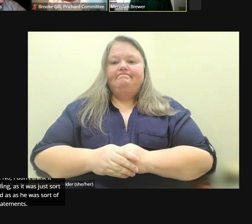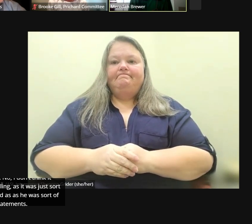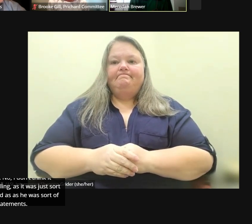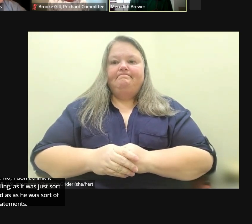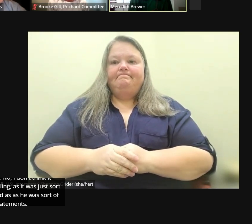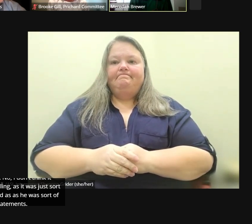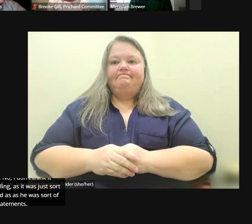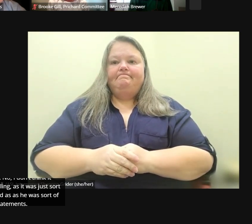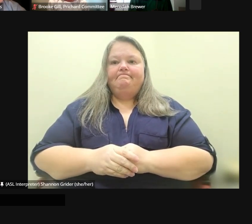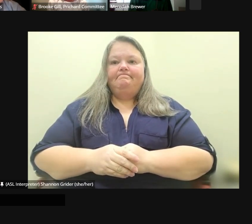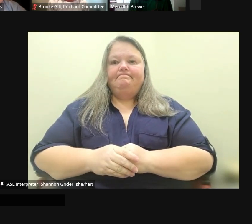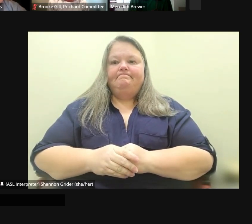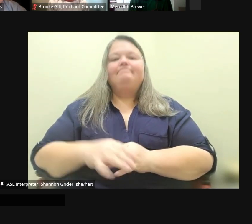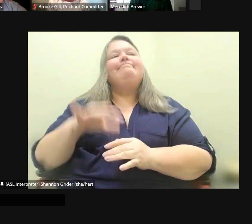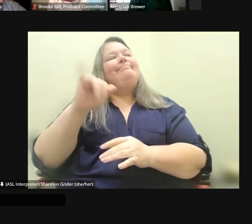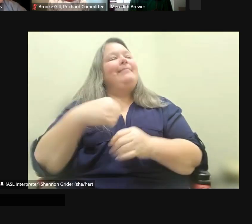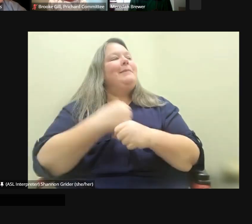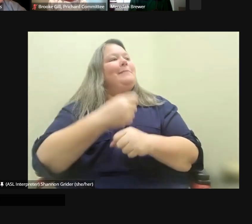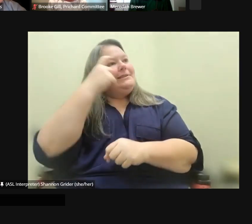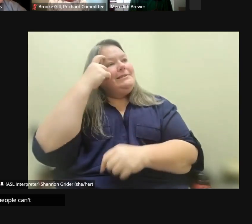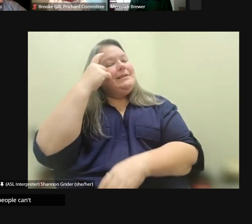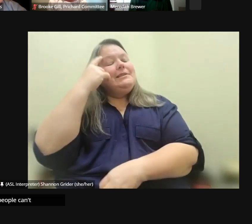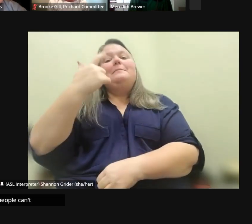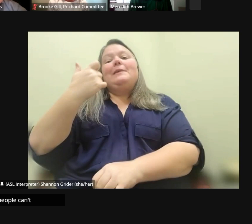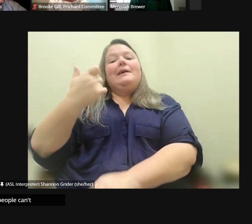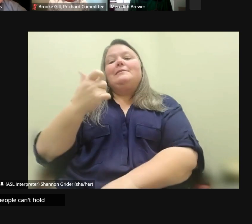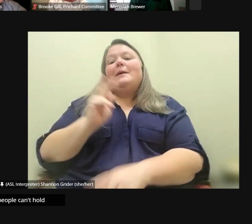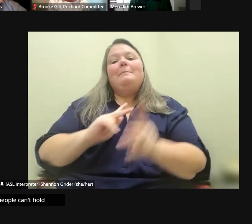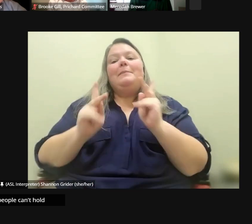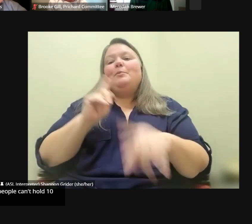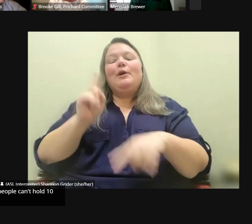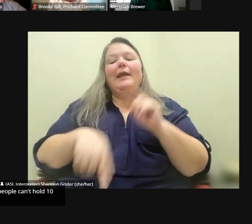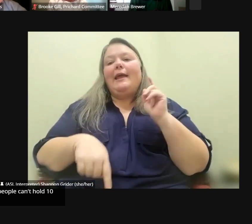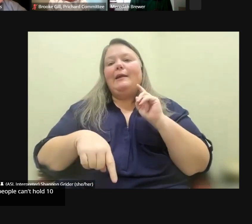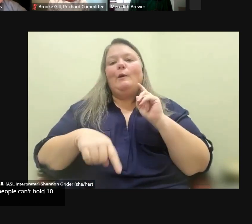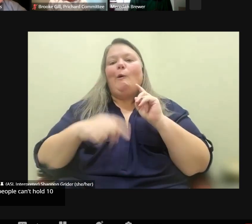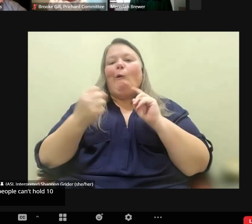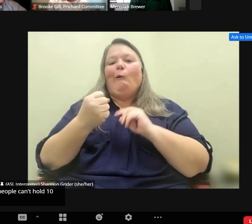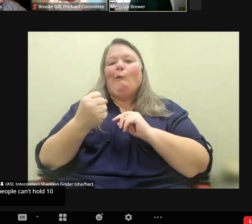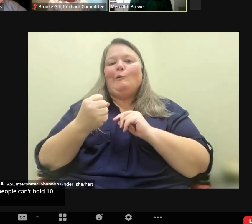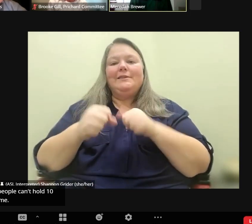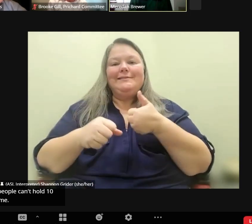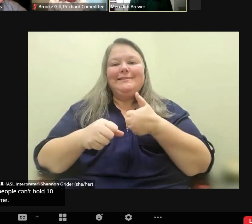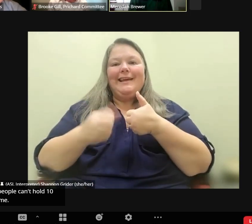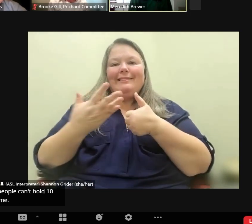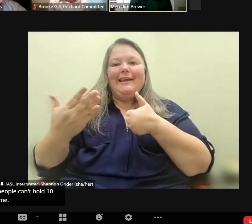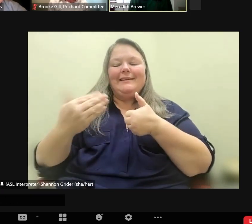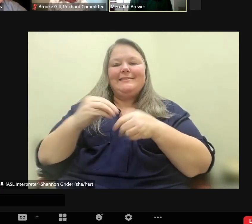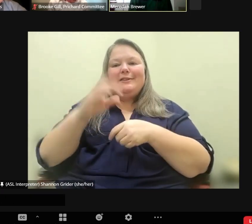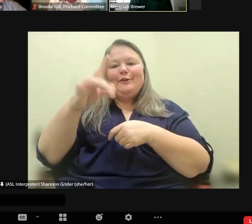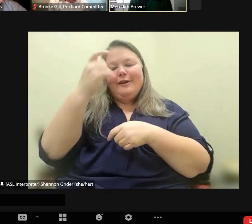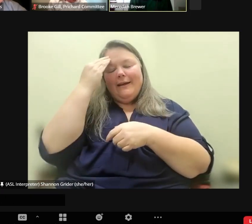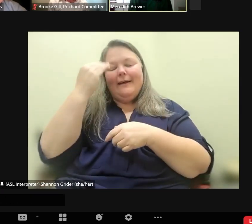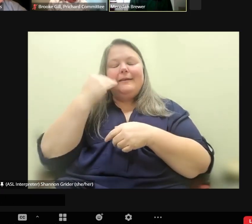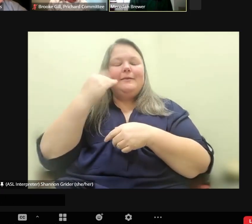That makes sense because people can't hold 10 things in their head at one time. That's right. That's